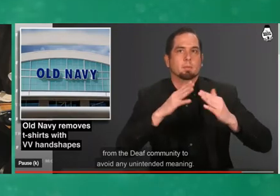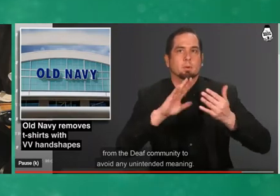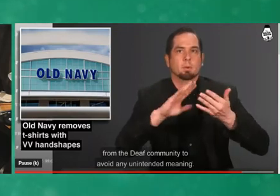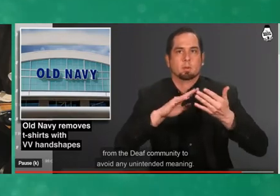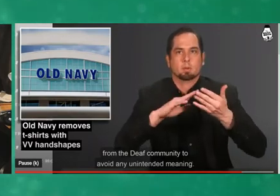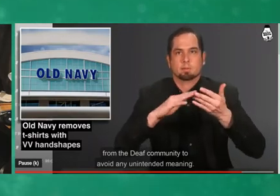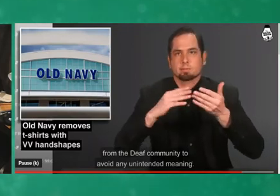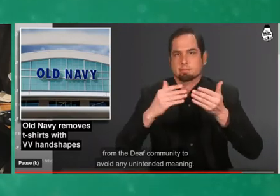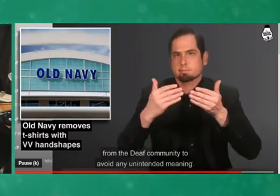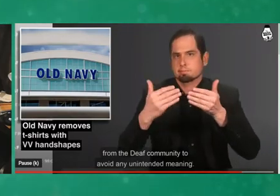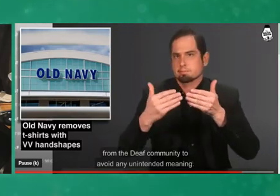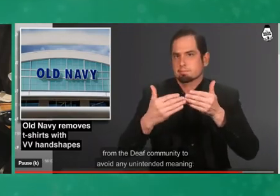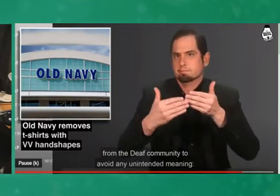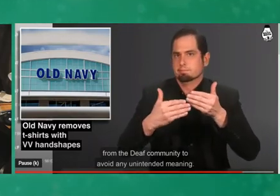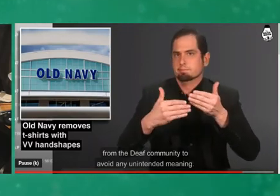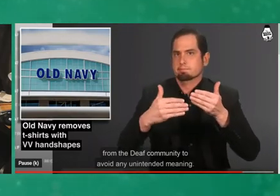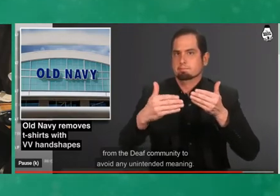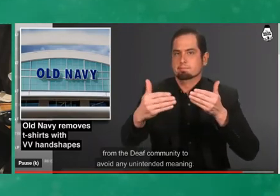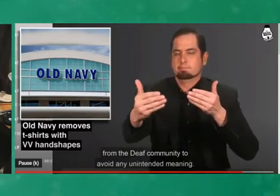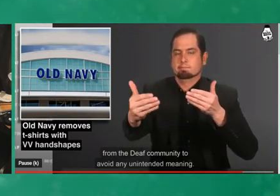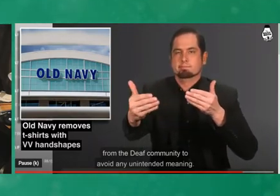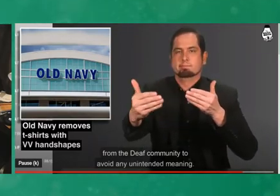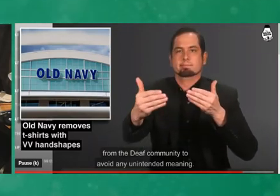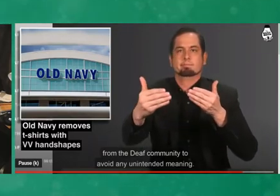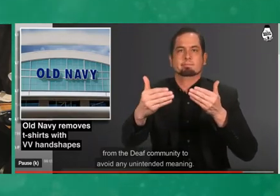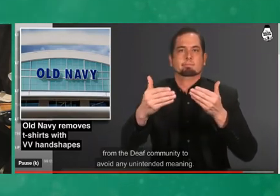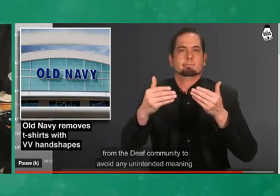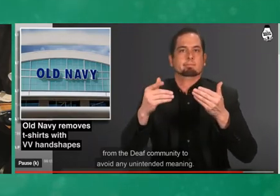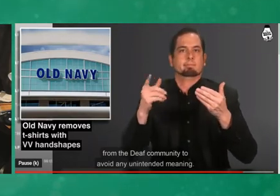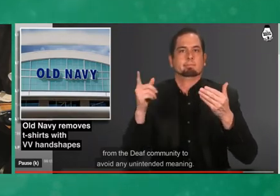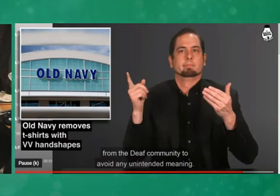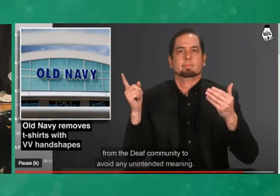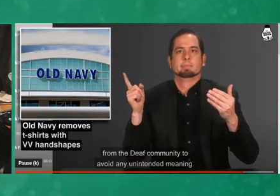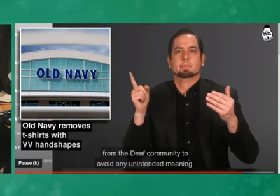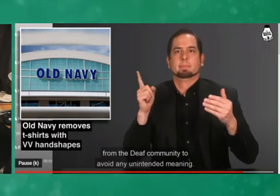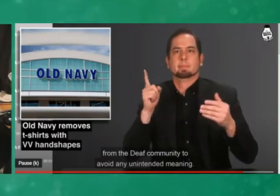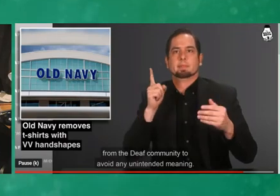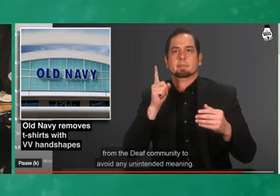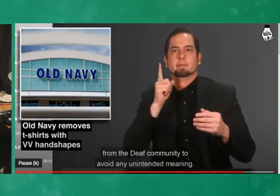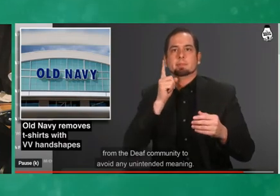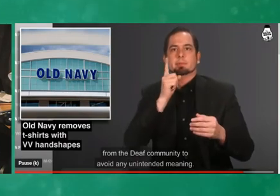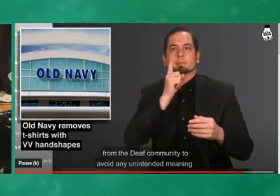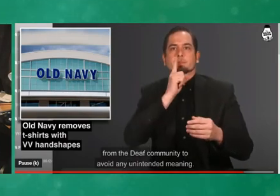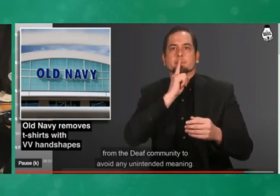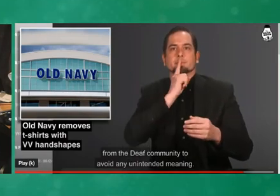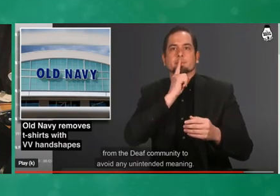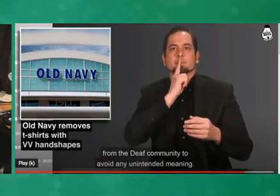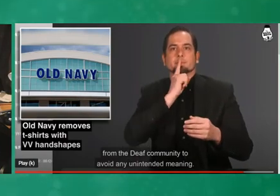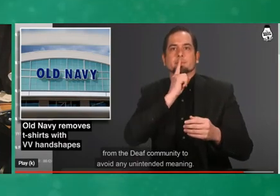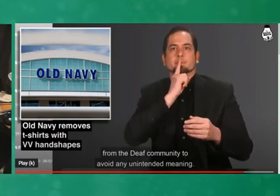from the deaf community, right? Moving forward